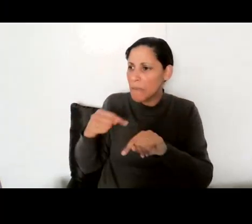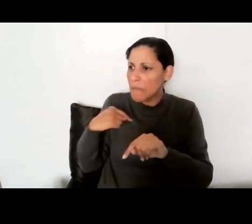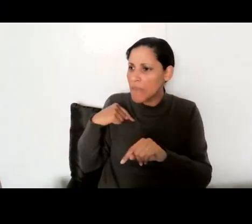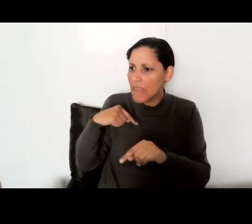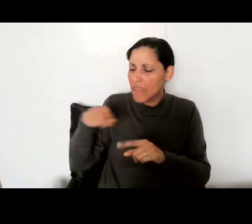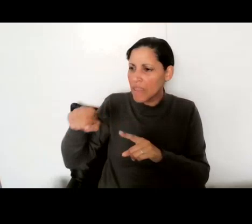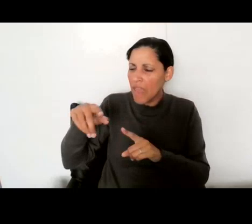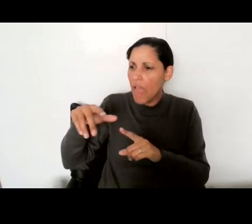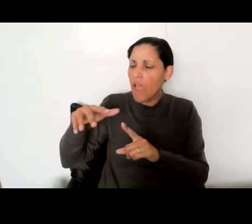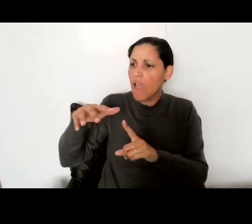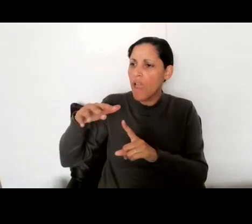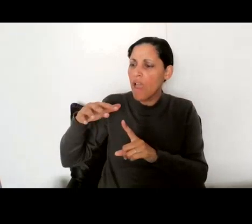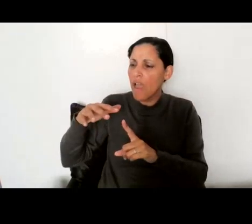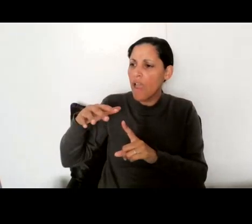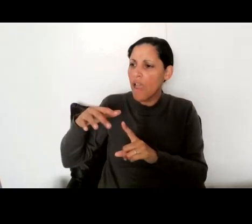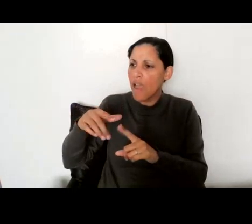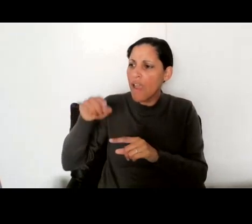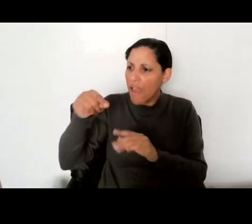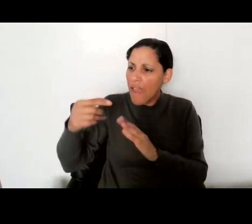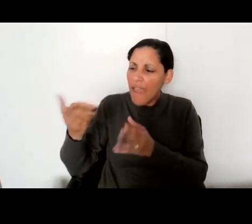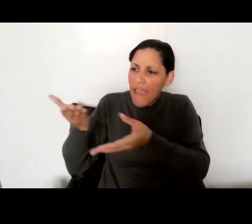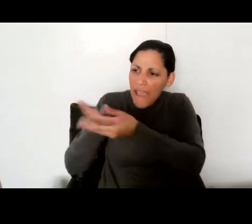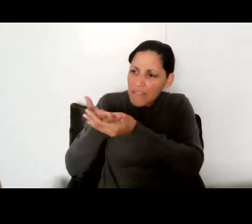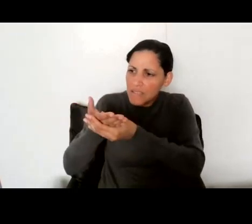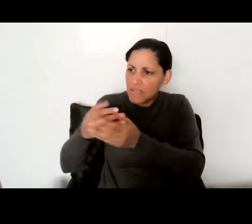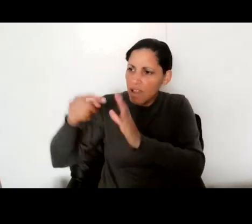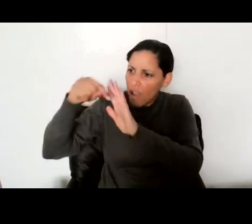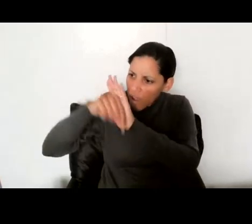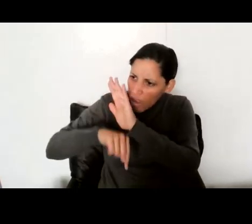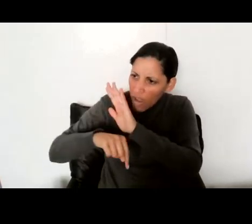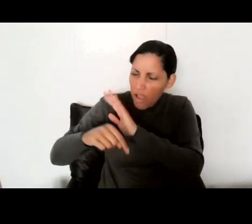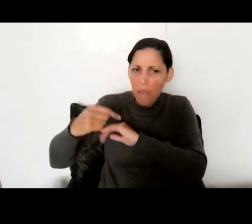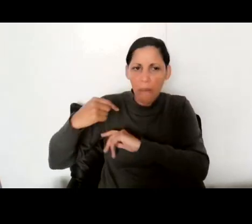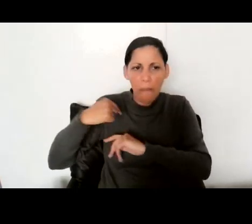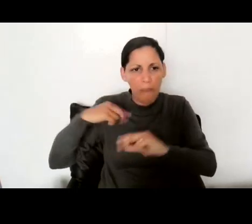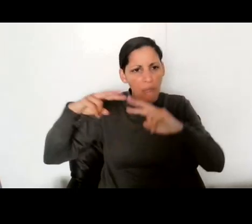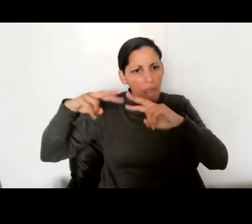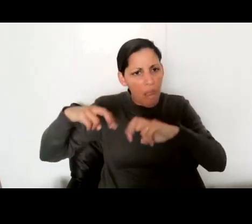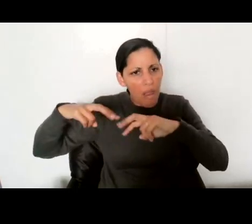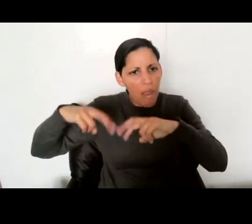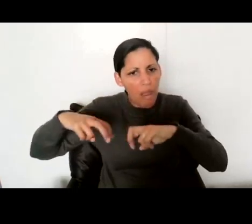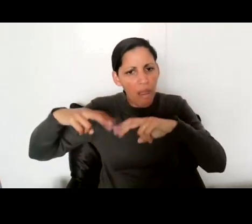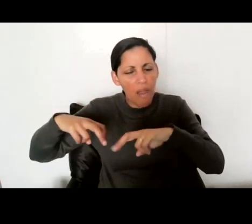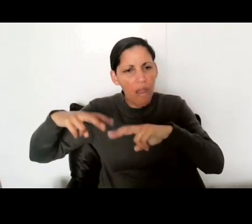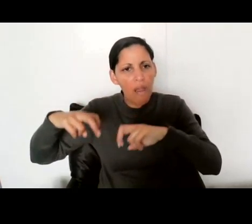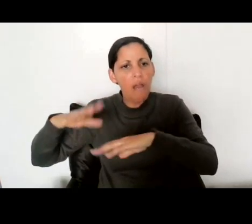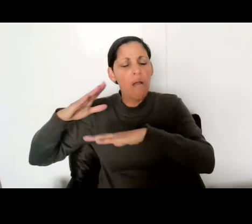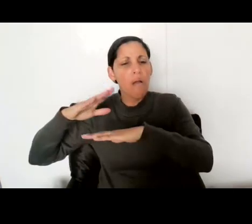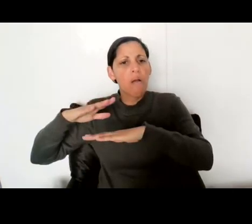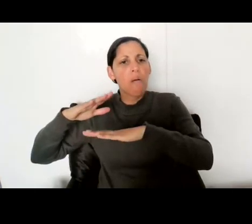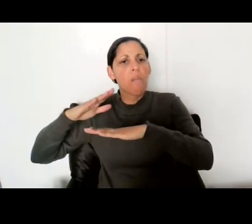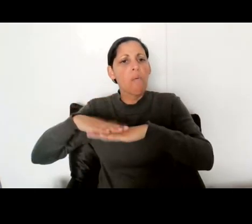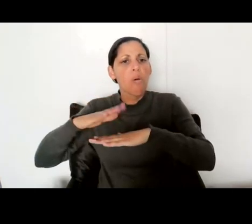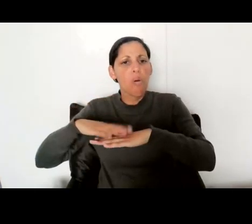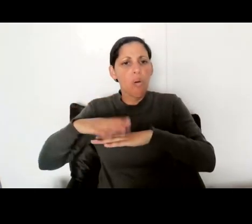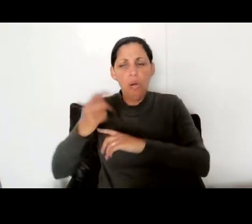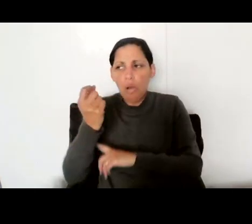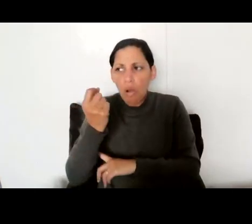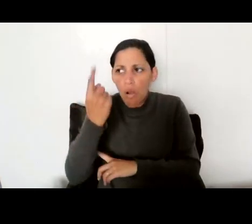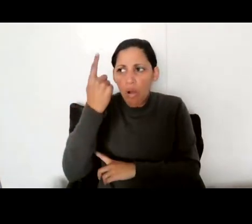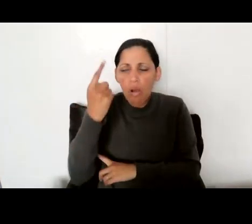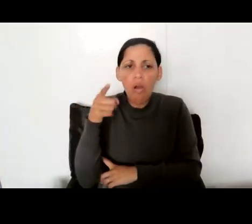I found myself digging deeper in terms of understanding, maybe better understanding with regard to